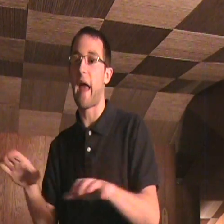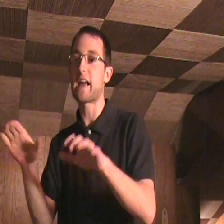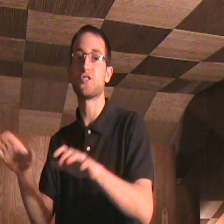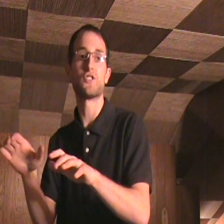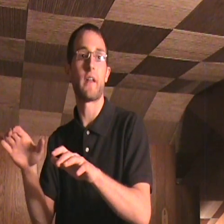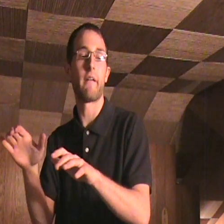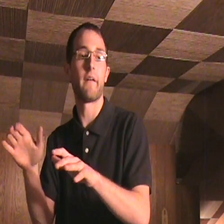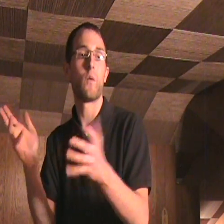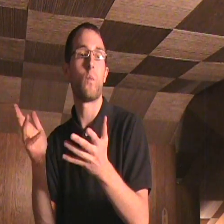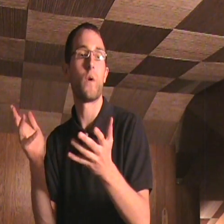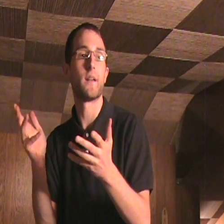Elizabeth.